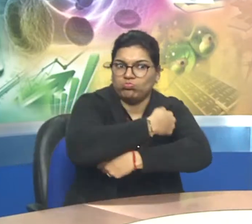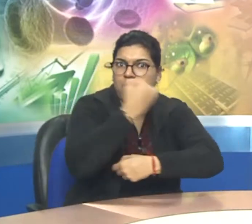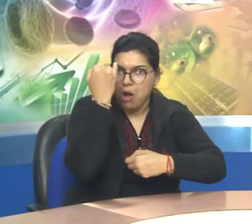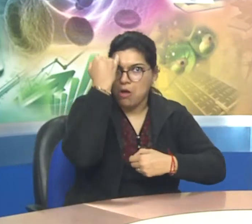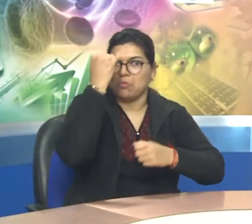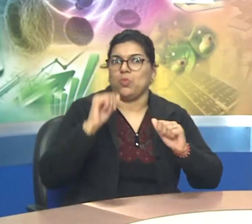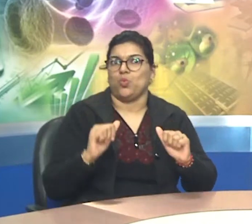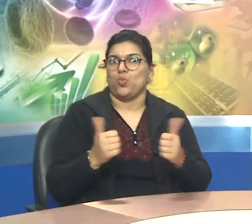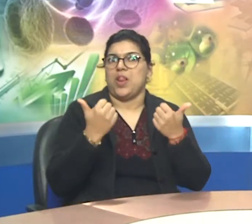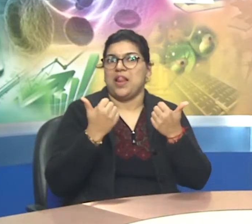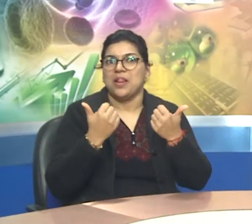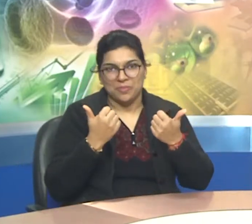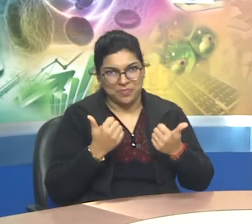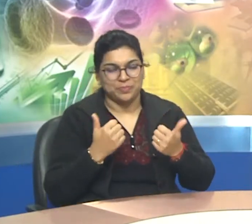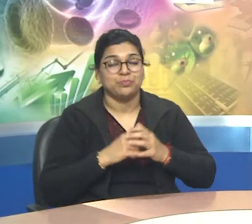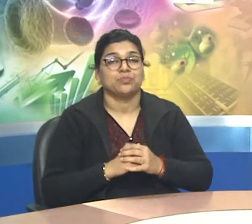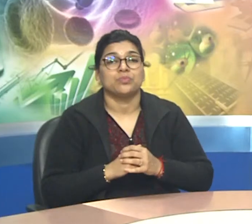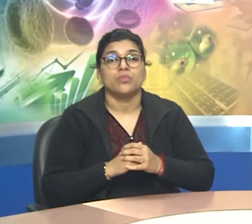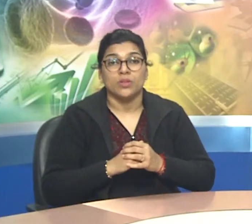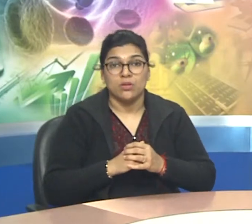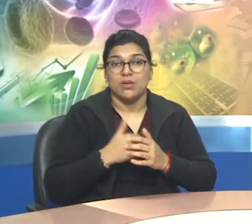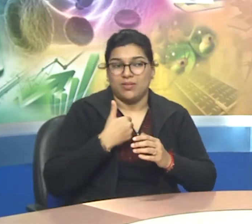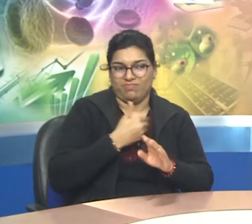Hope you enjoyed this Chipko moment.